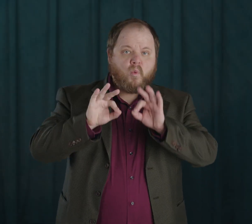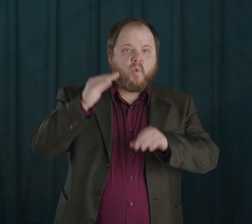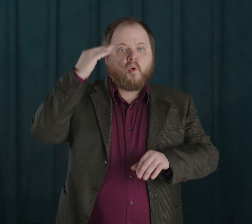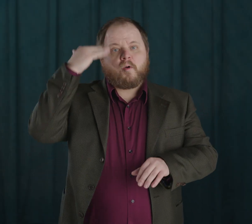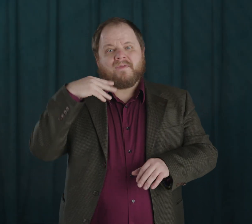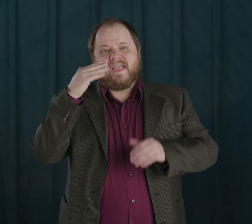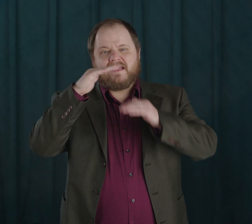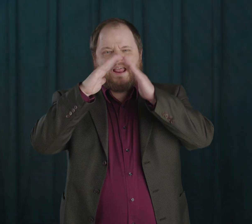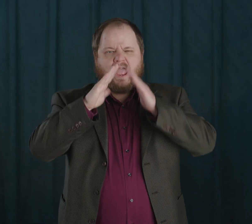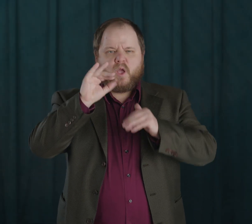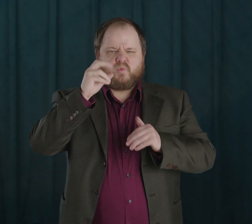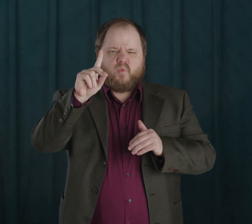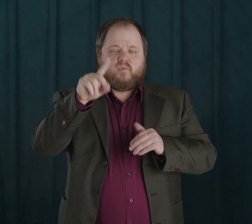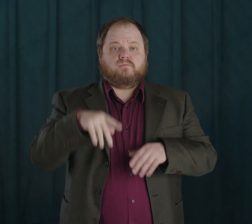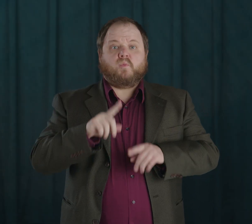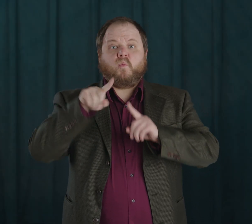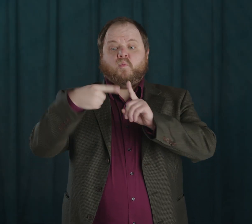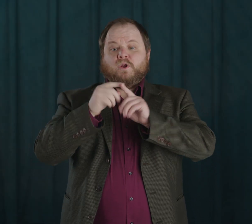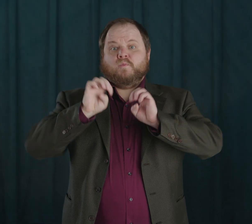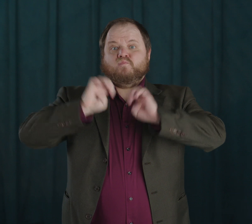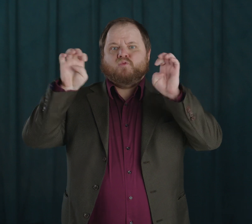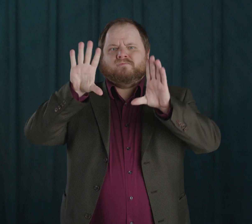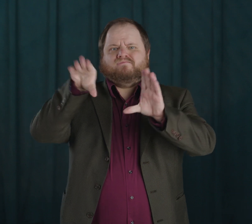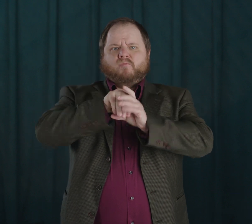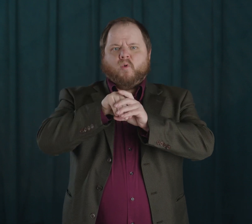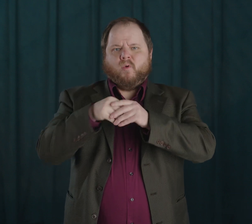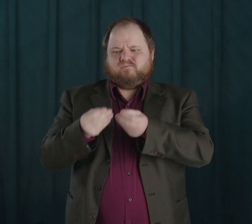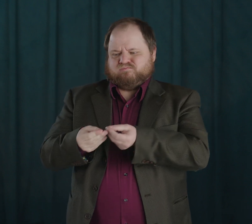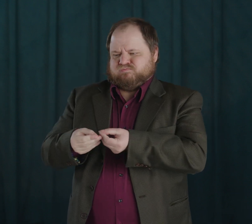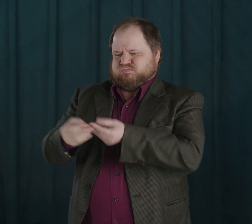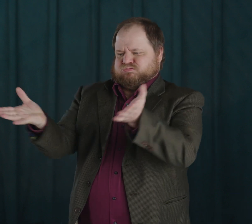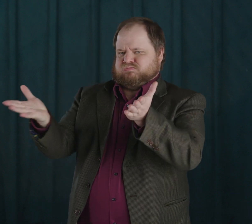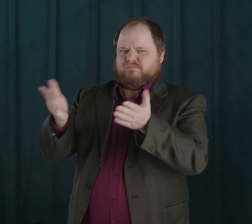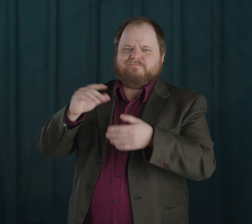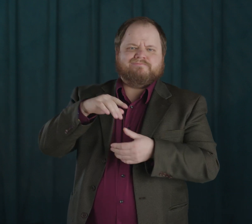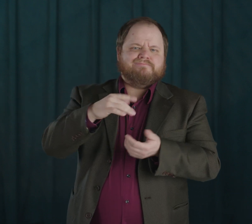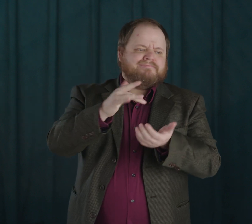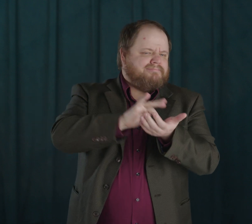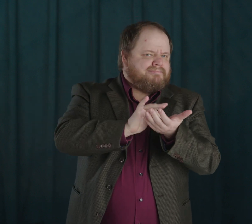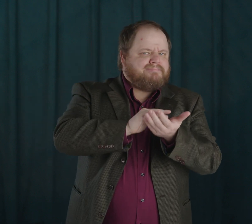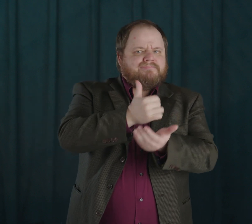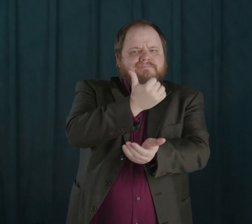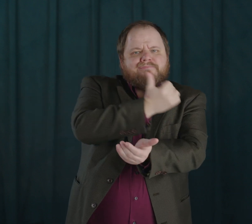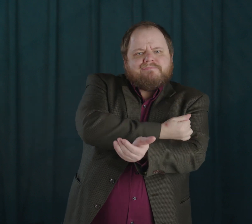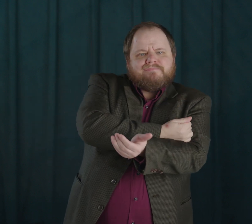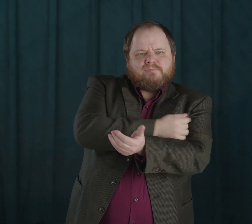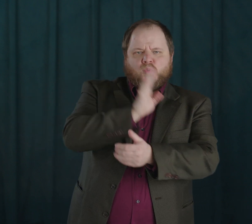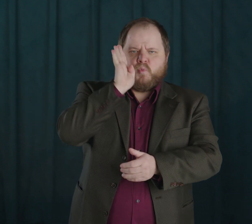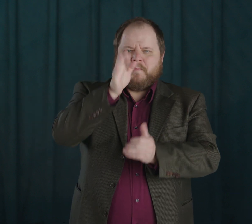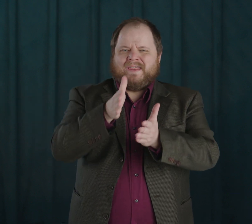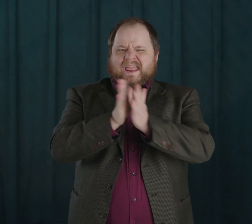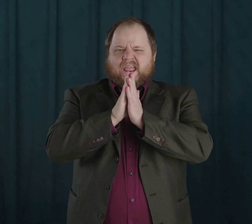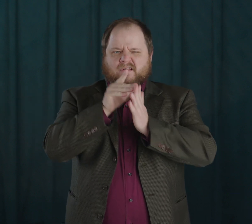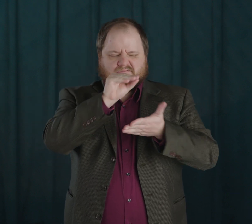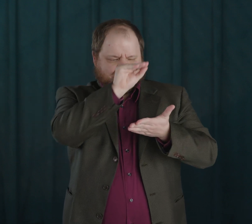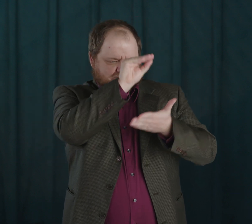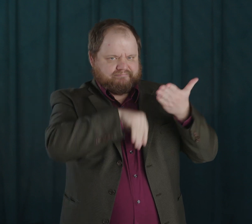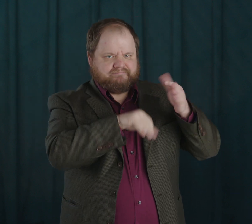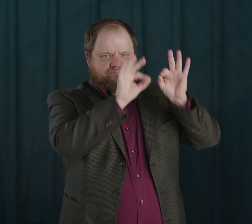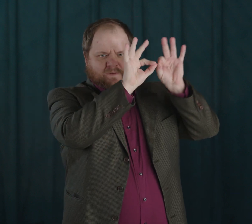NAF form, head of household. When the emergency involves dispensing antibiotics or pills, you will be asked to fill